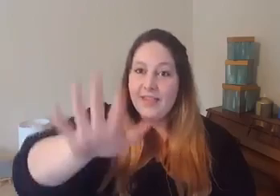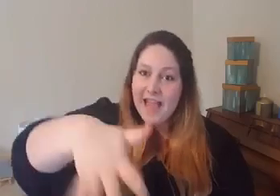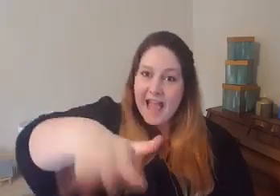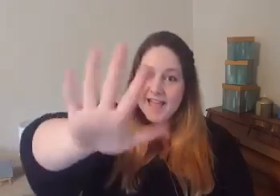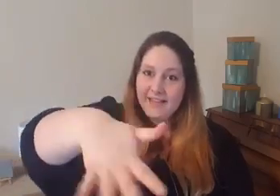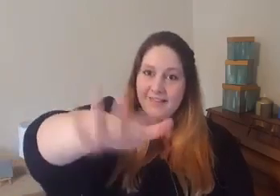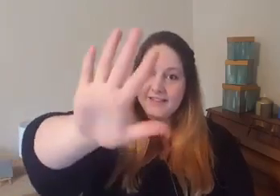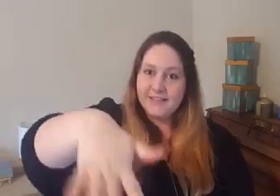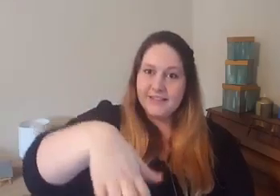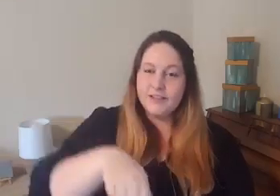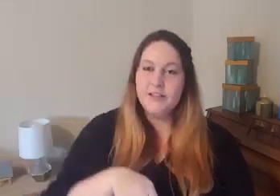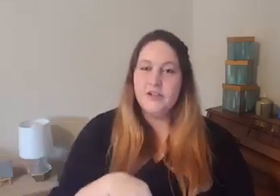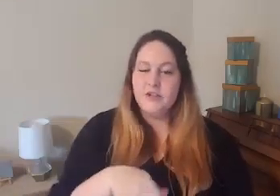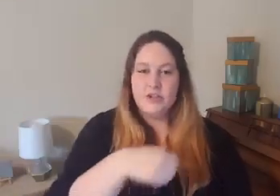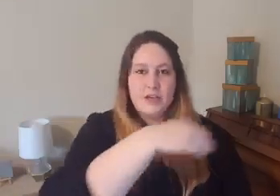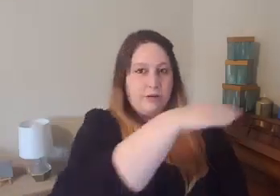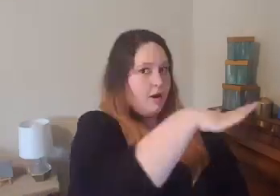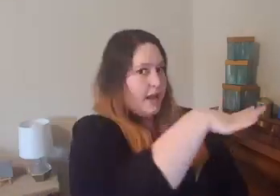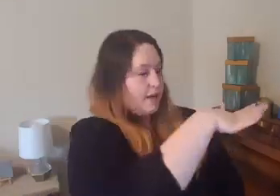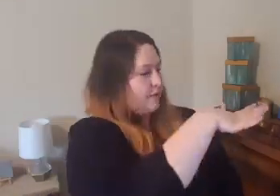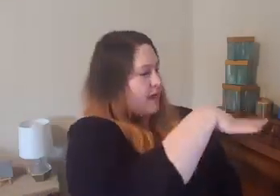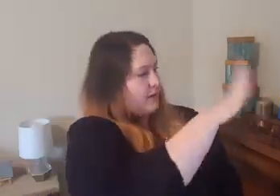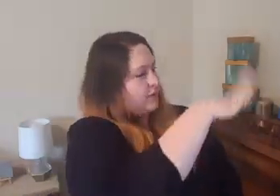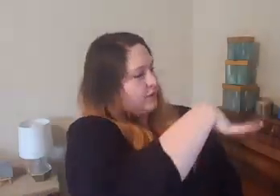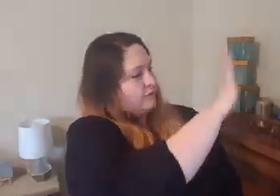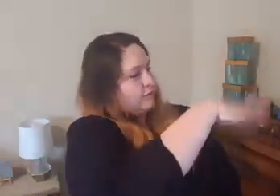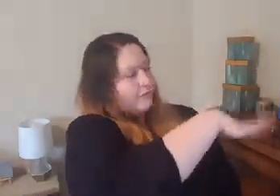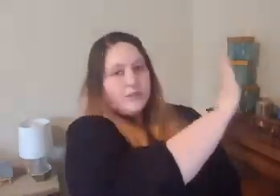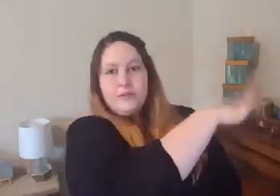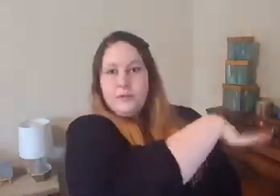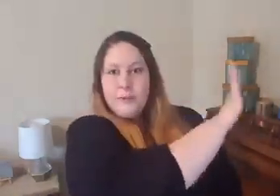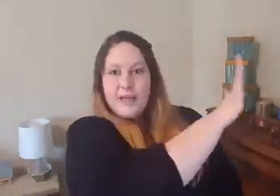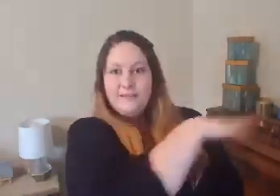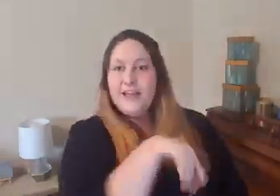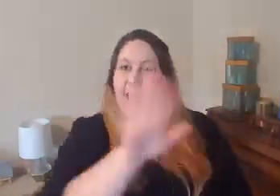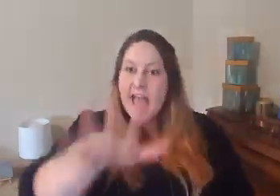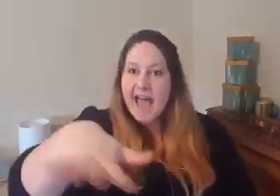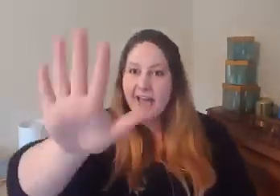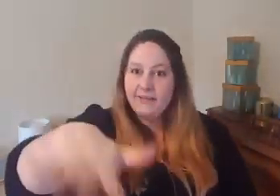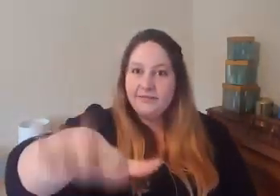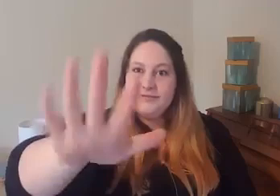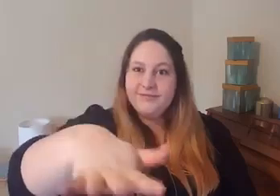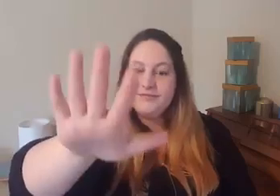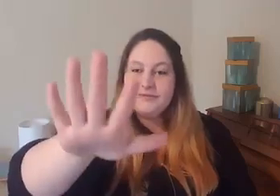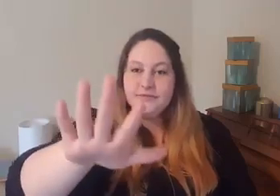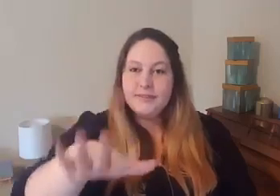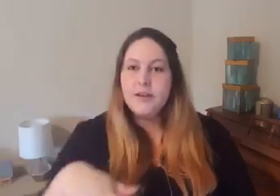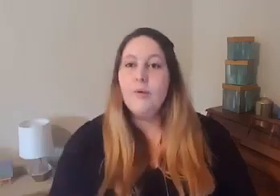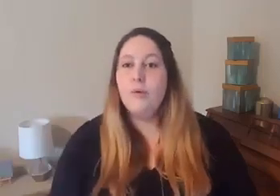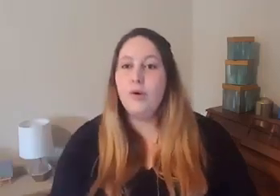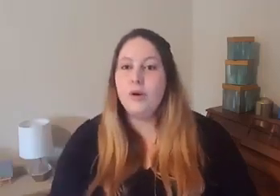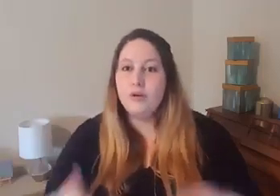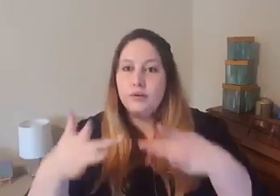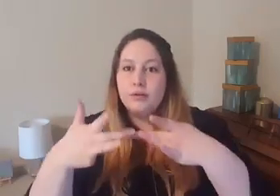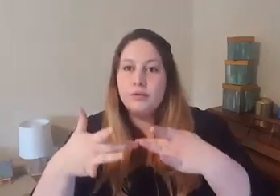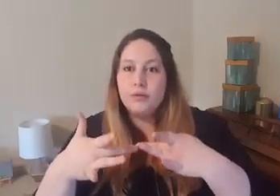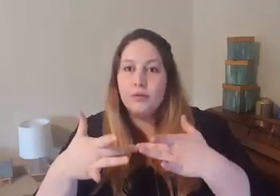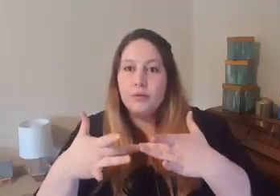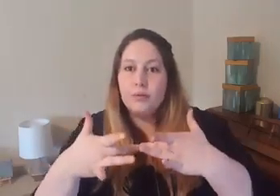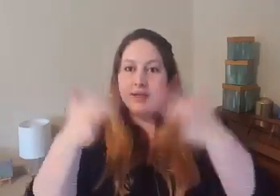then hey, you just have your hand out flat and you just do a little wave. Hey. Or what's